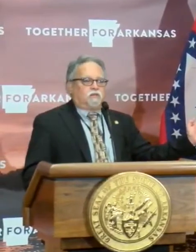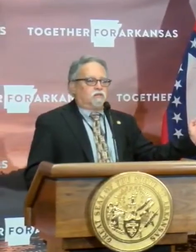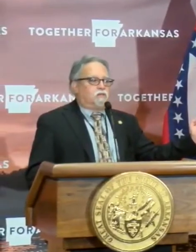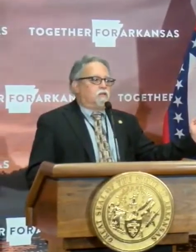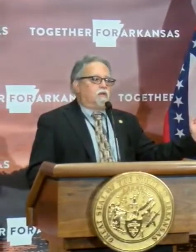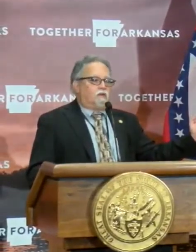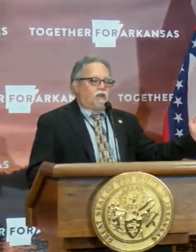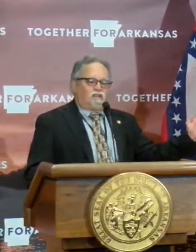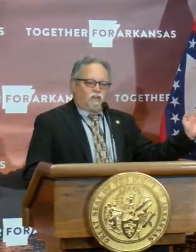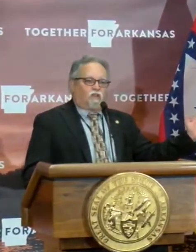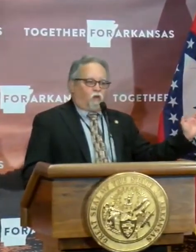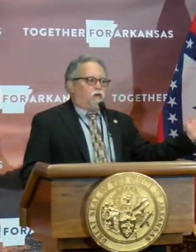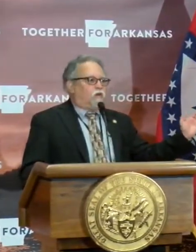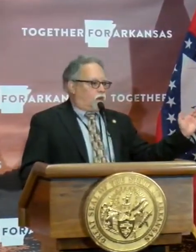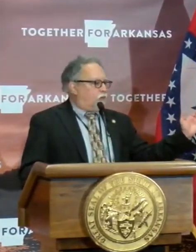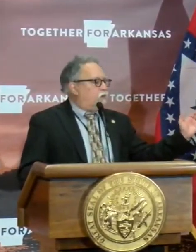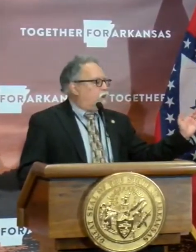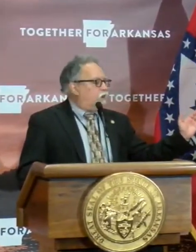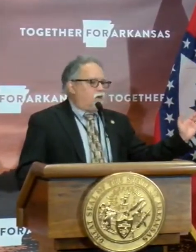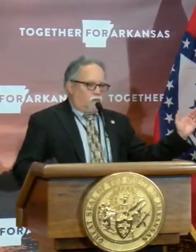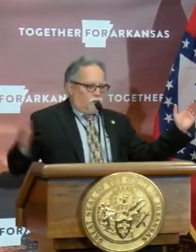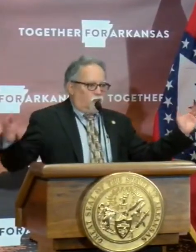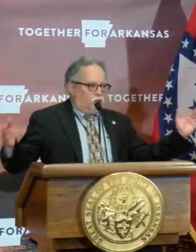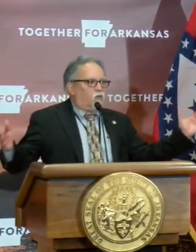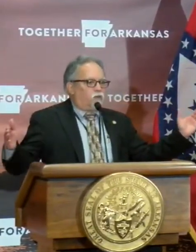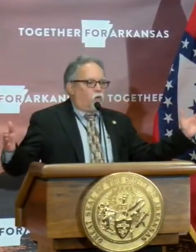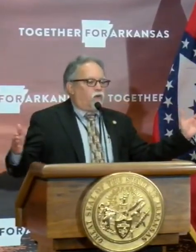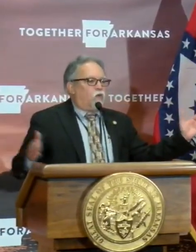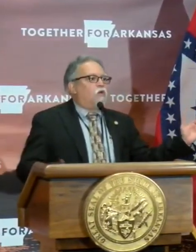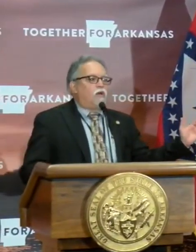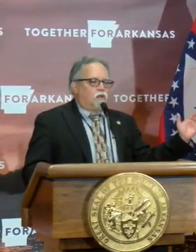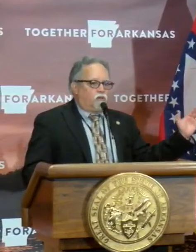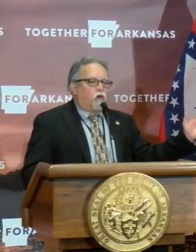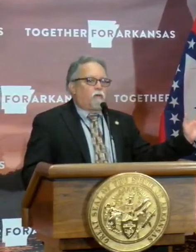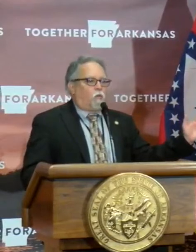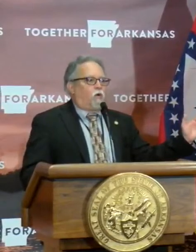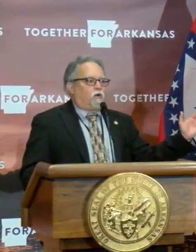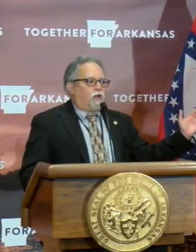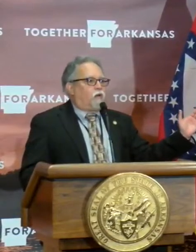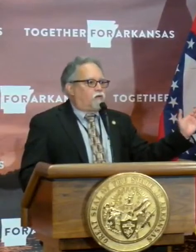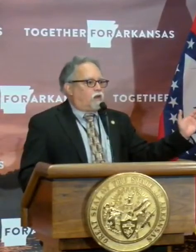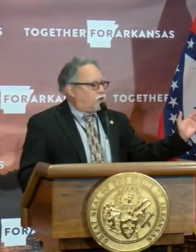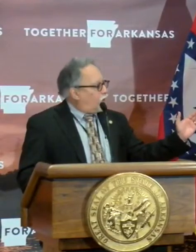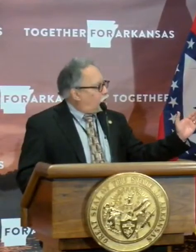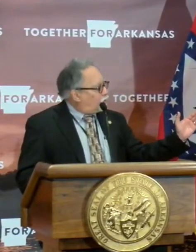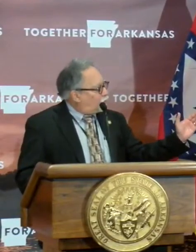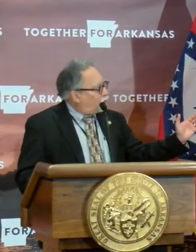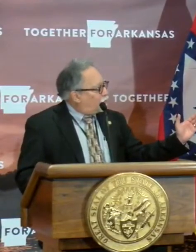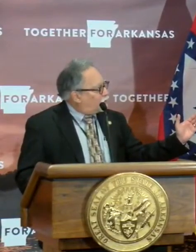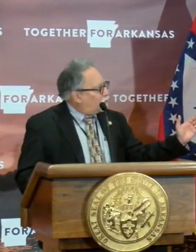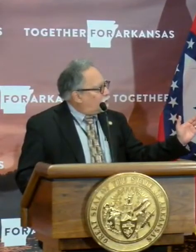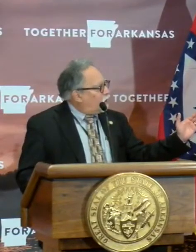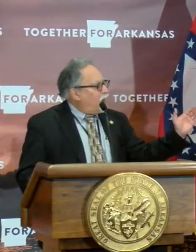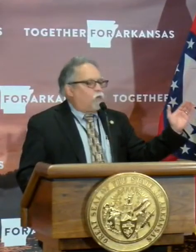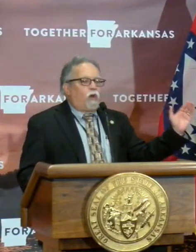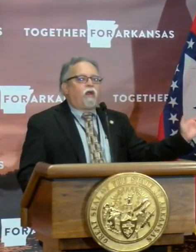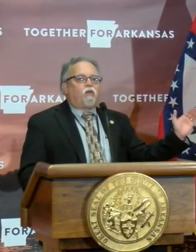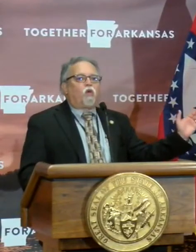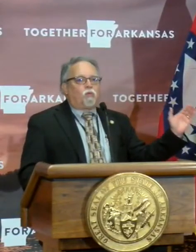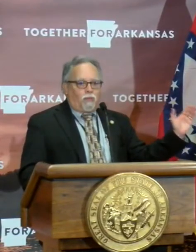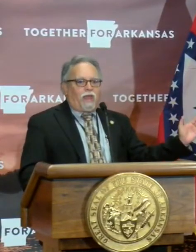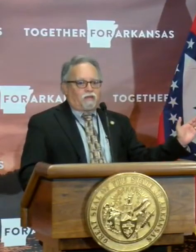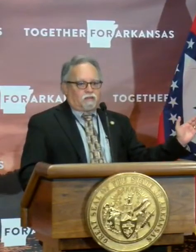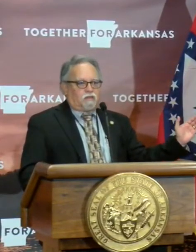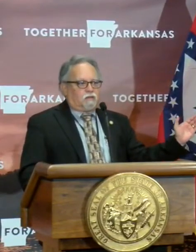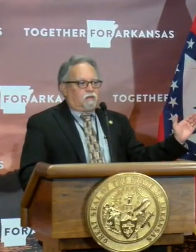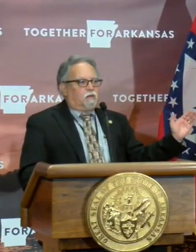your distance. That 6-foot interval between you is very important. That helps cut down on transmission. And wear